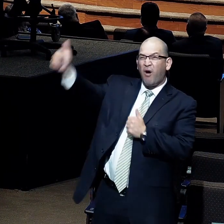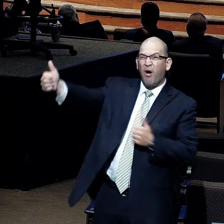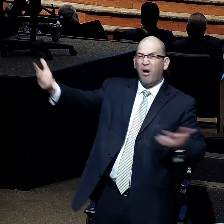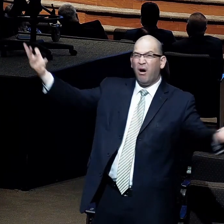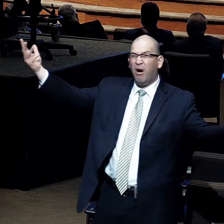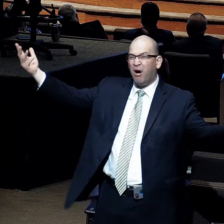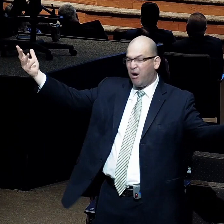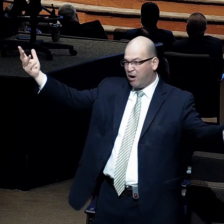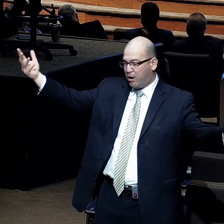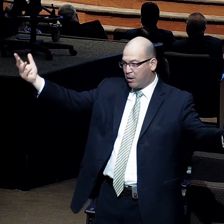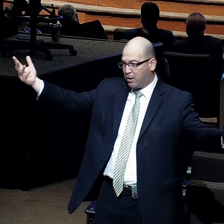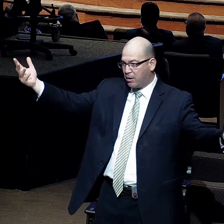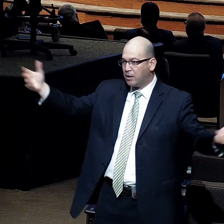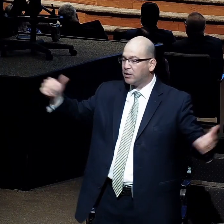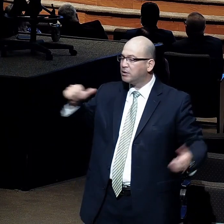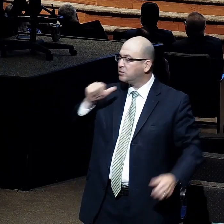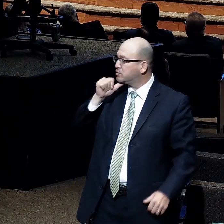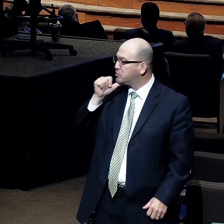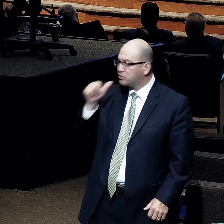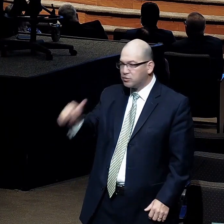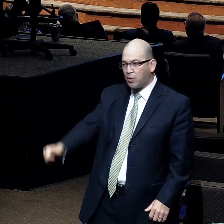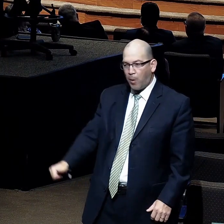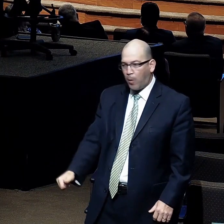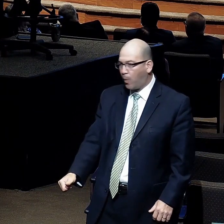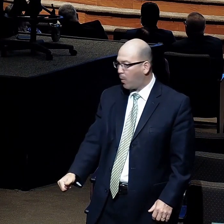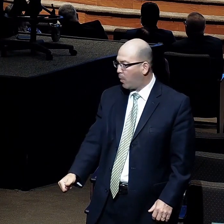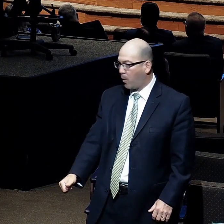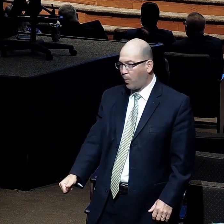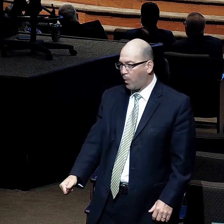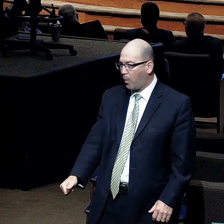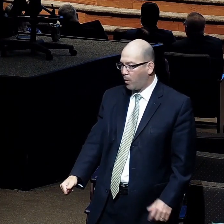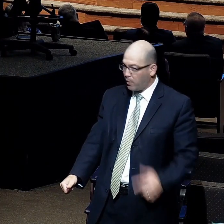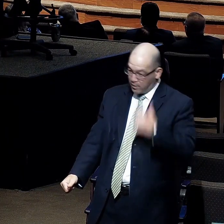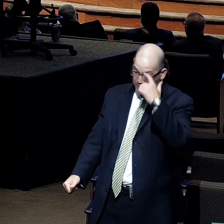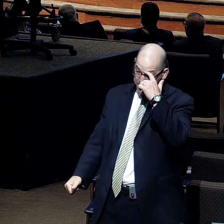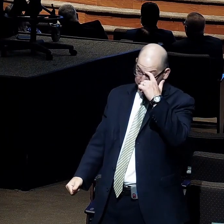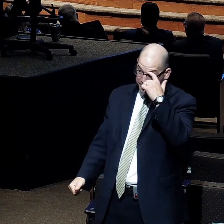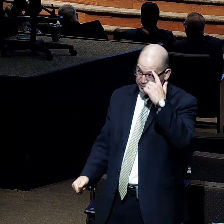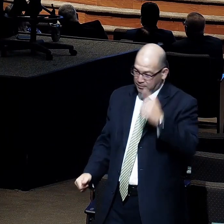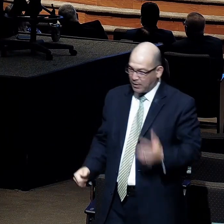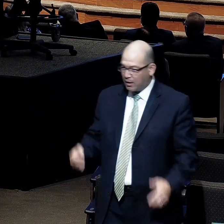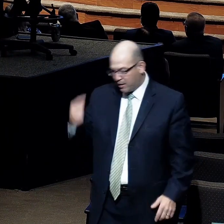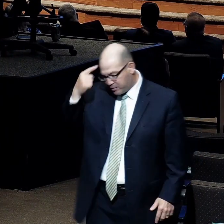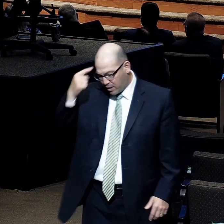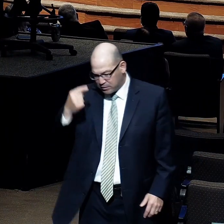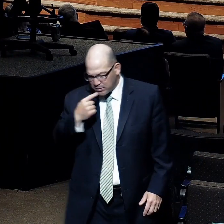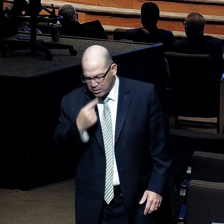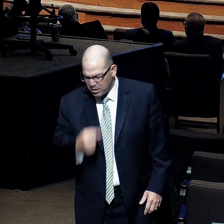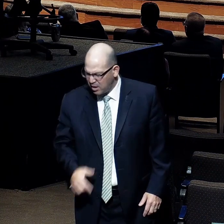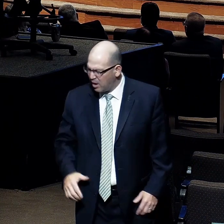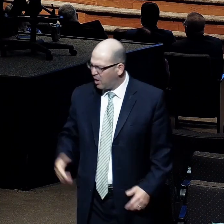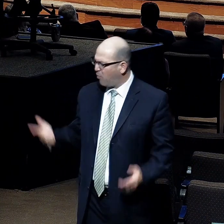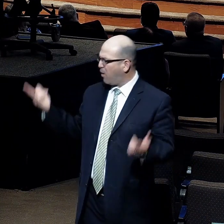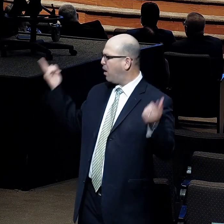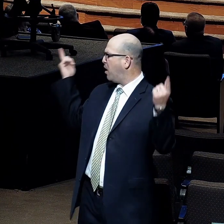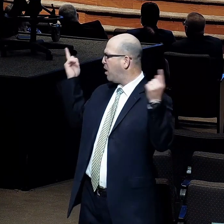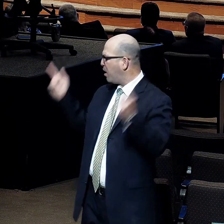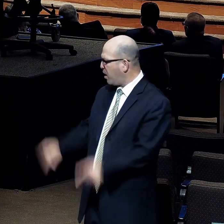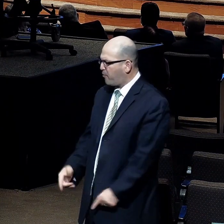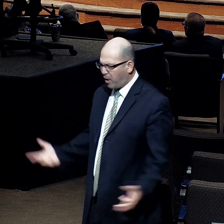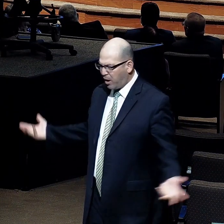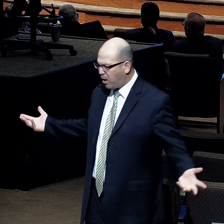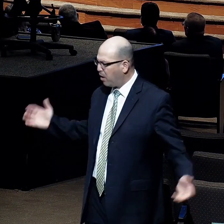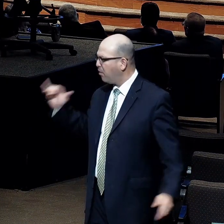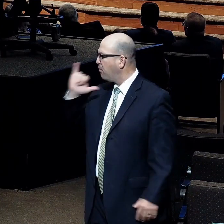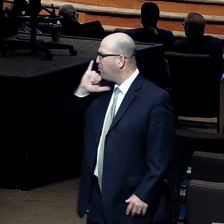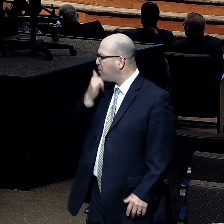Right. Don't ever get to a place, Christian, where you've gotten to that place and you're wondering, what happened? What went wrong? How did I